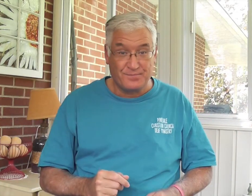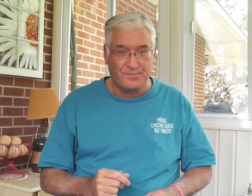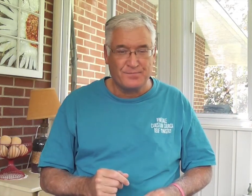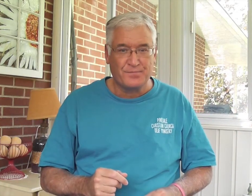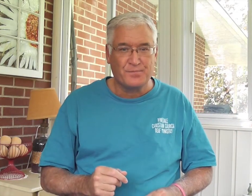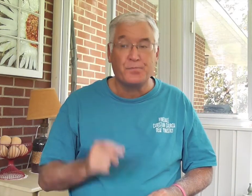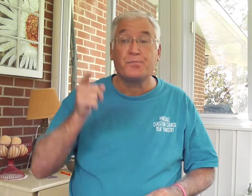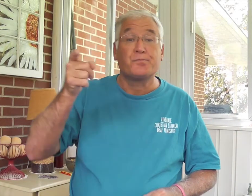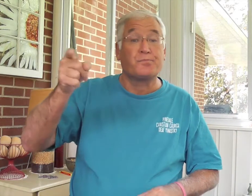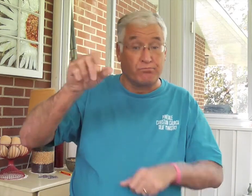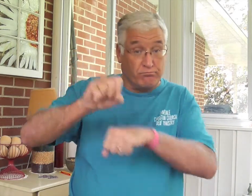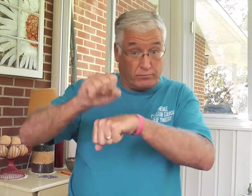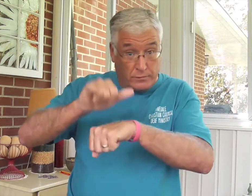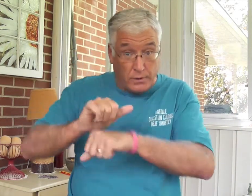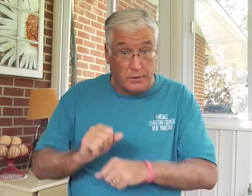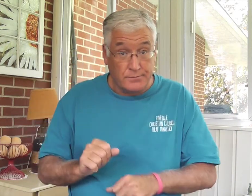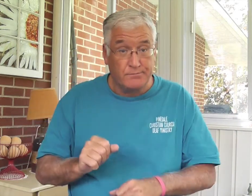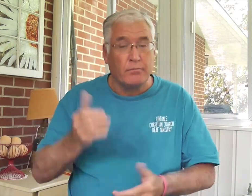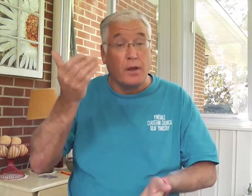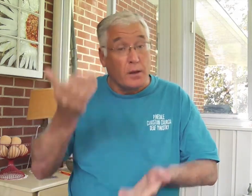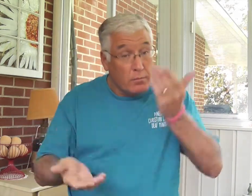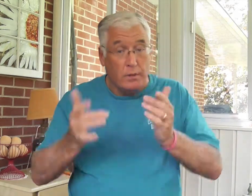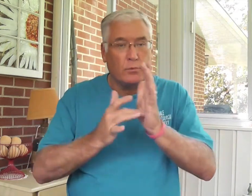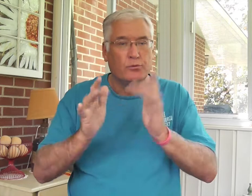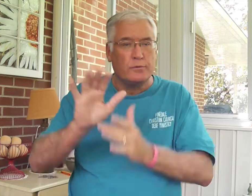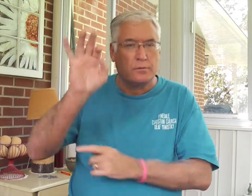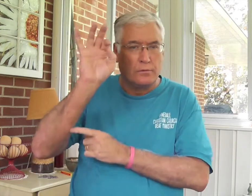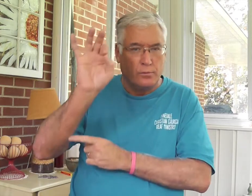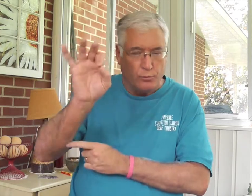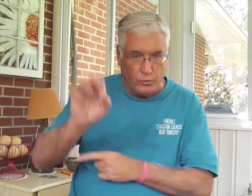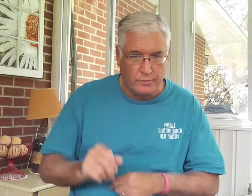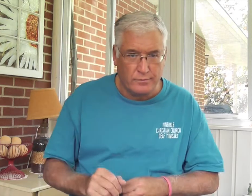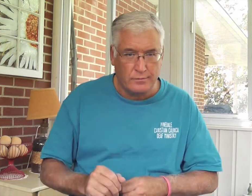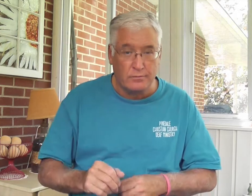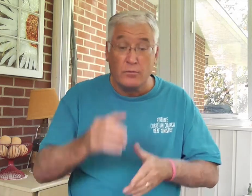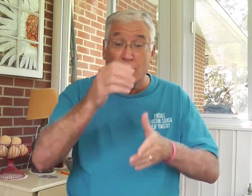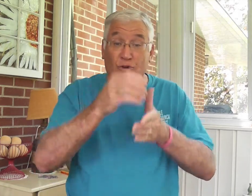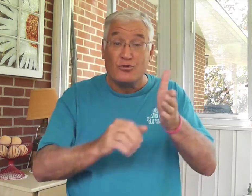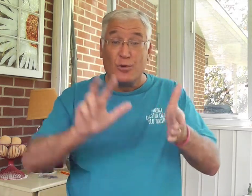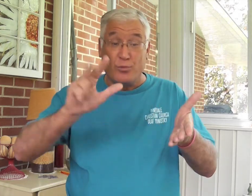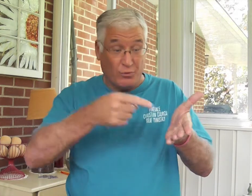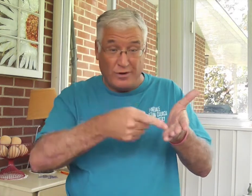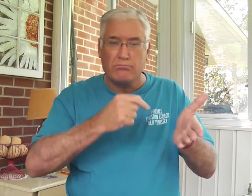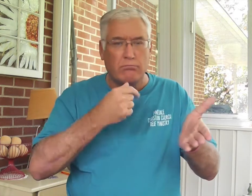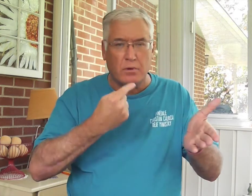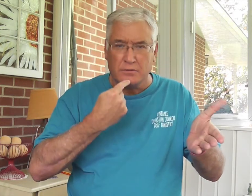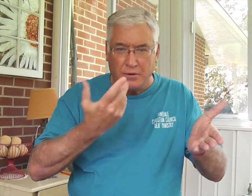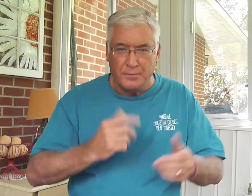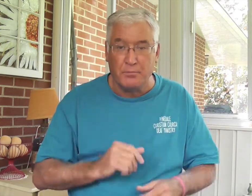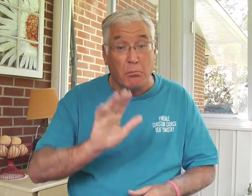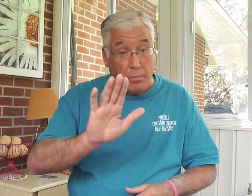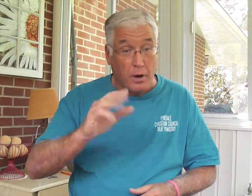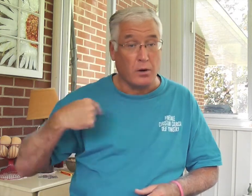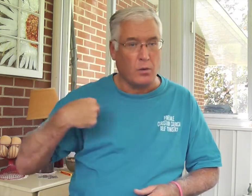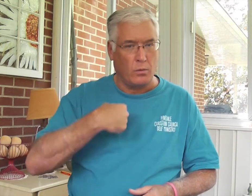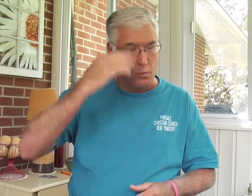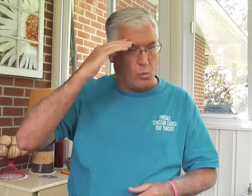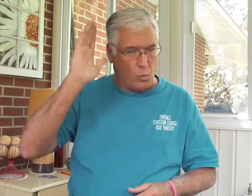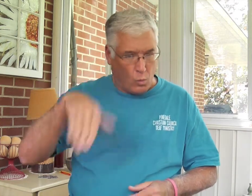demons. Now, at the synagogue, perhaps Jesus preached. Chapter 3 does not